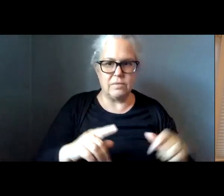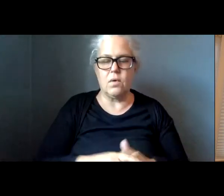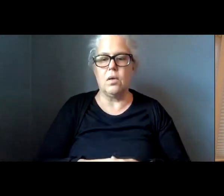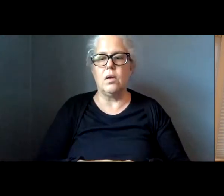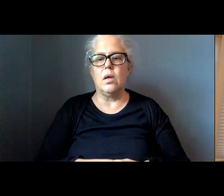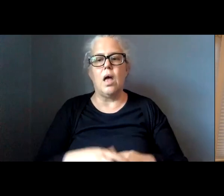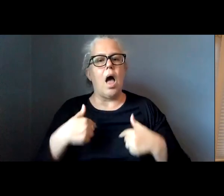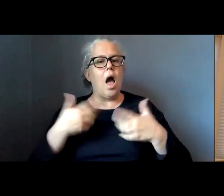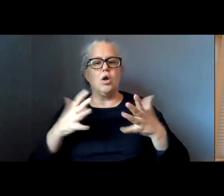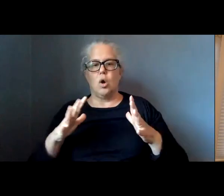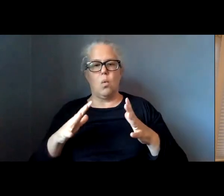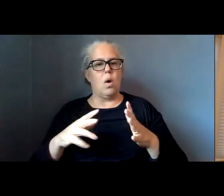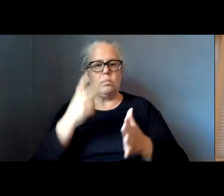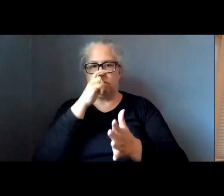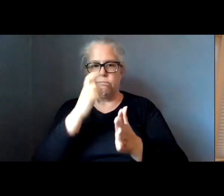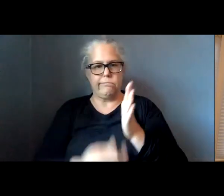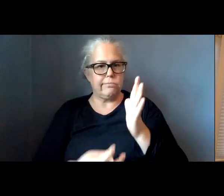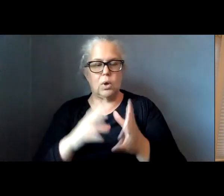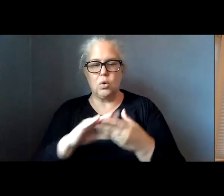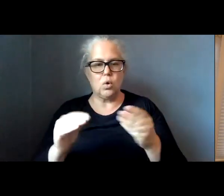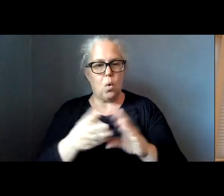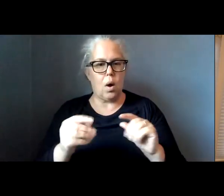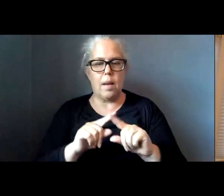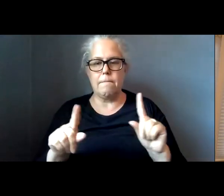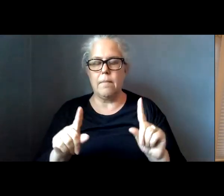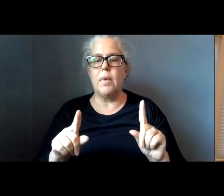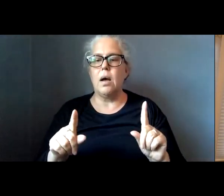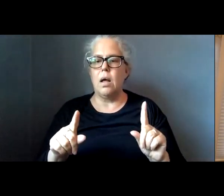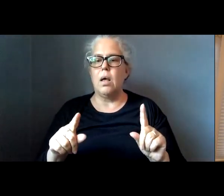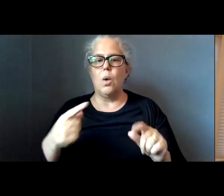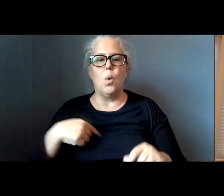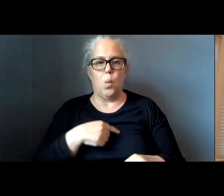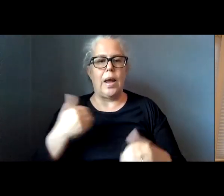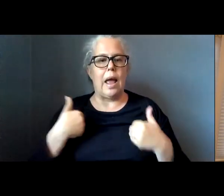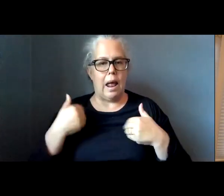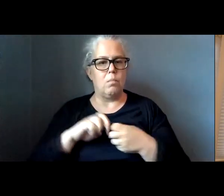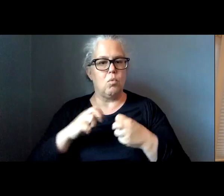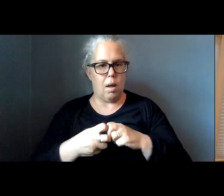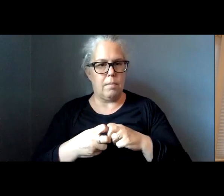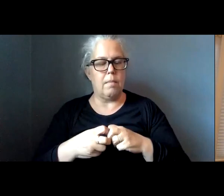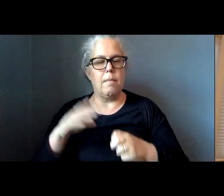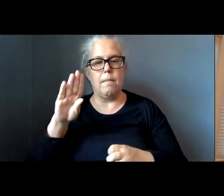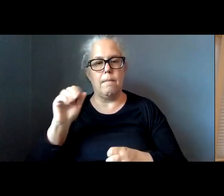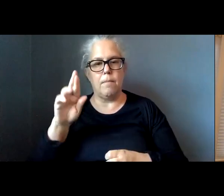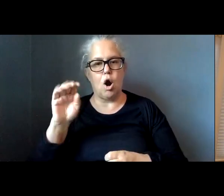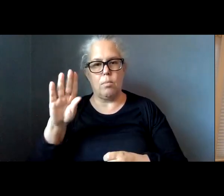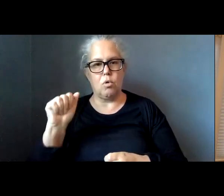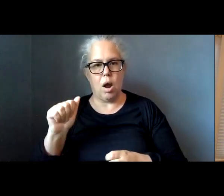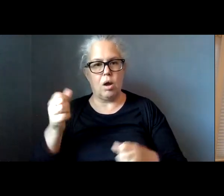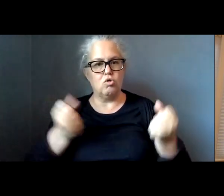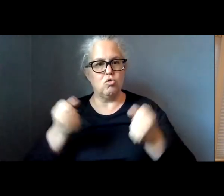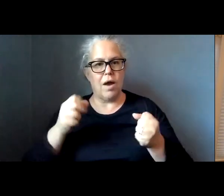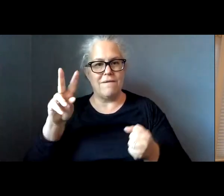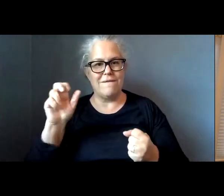far into the story, except to add that we had an immediate problem. Barbara at that point was driving a van, as I